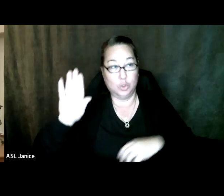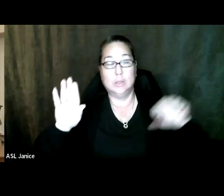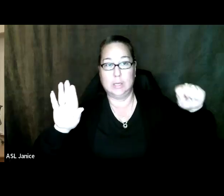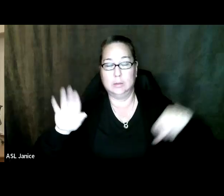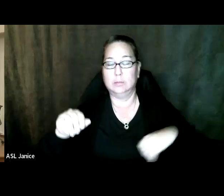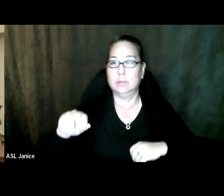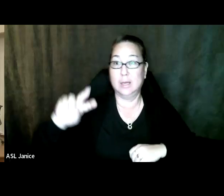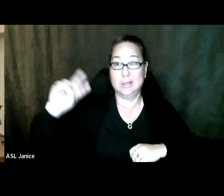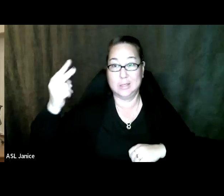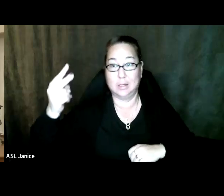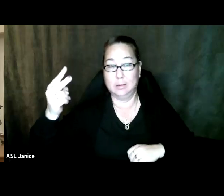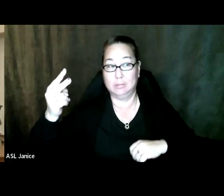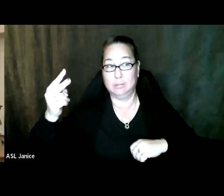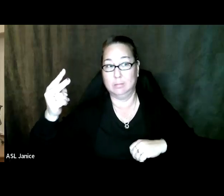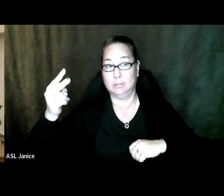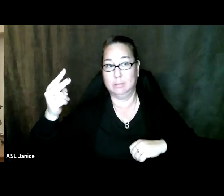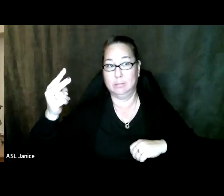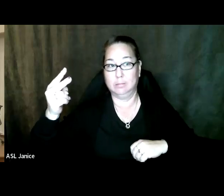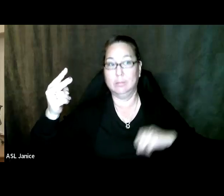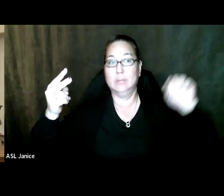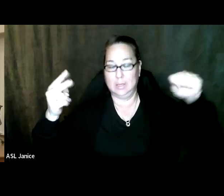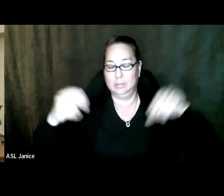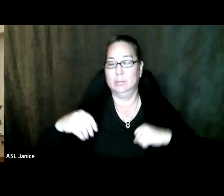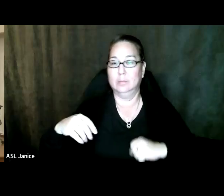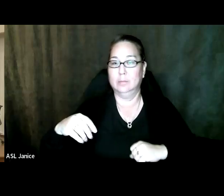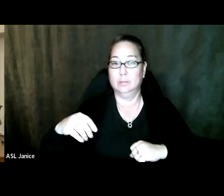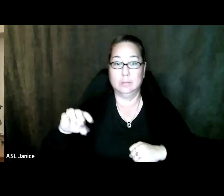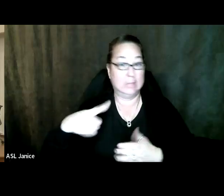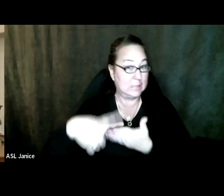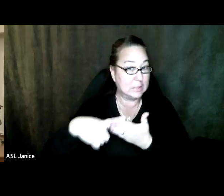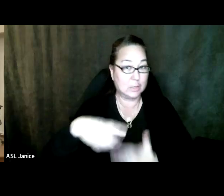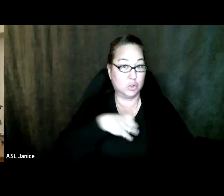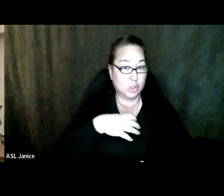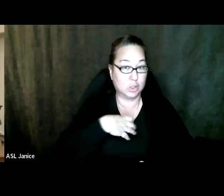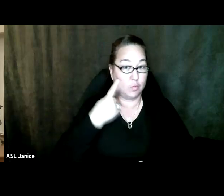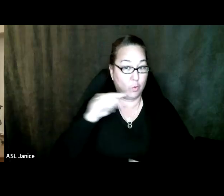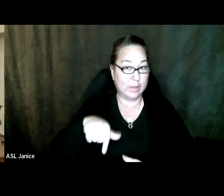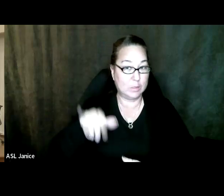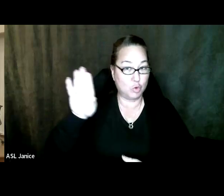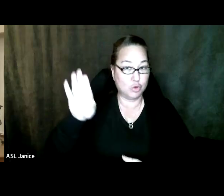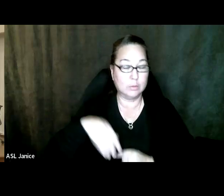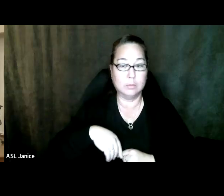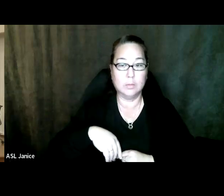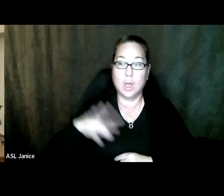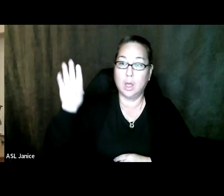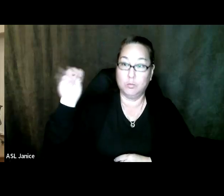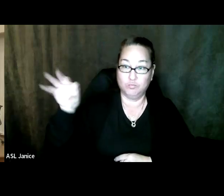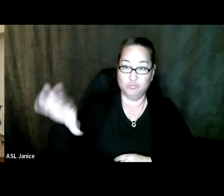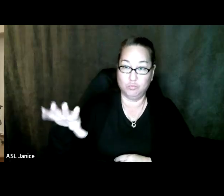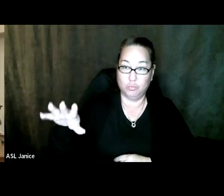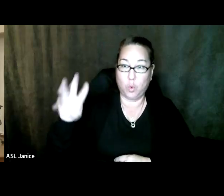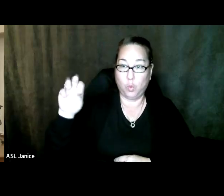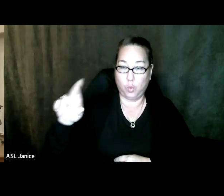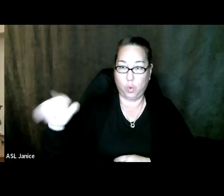you. Is there a second? Second. Thank you. Is there any discussion or objection to the motion? Ms. Parvex, will you please call the